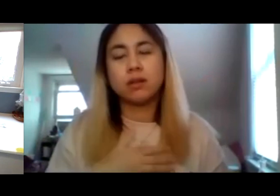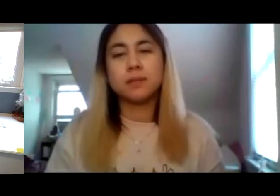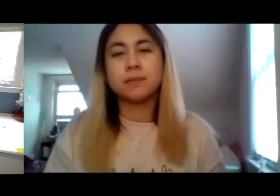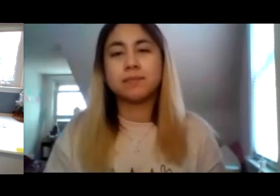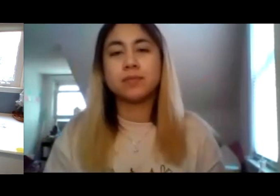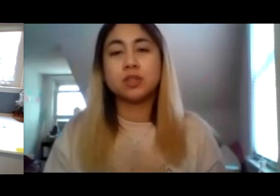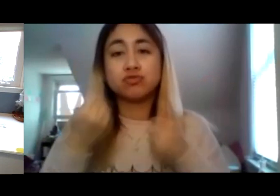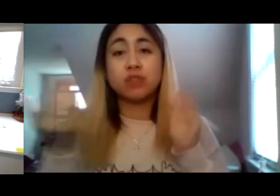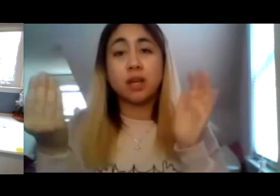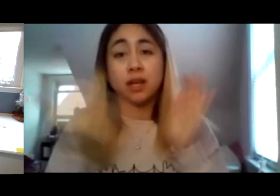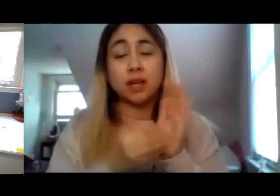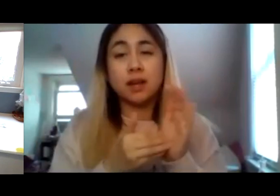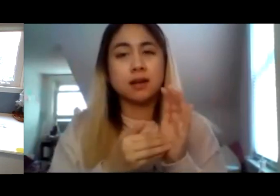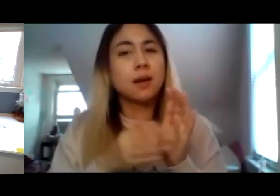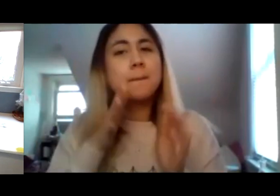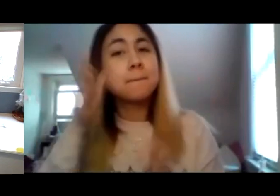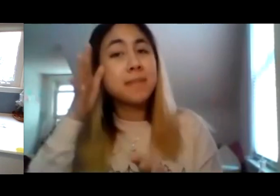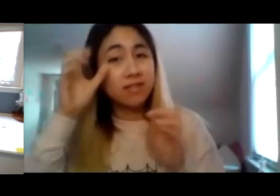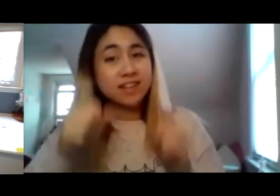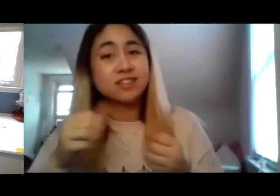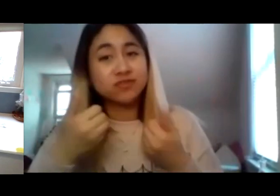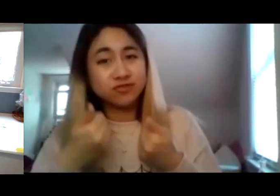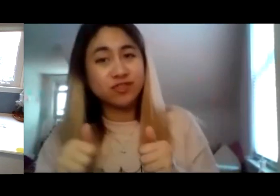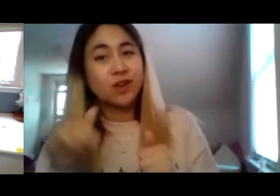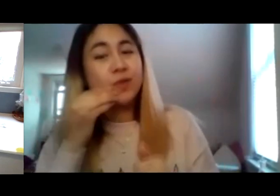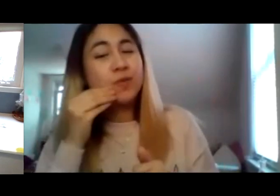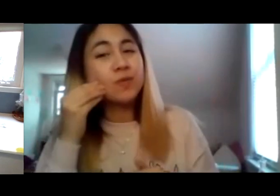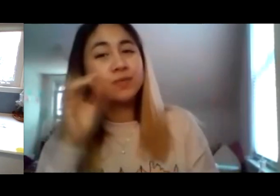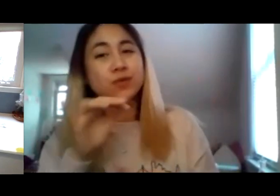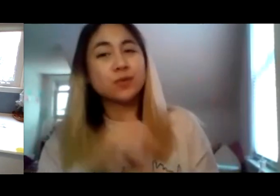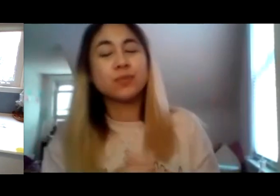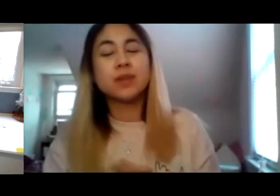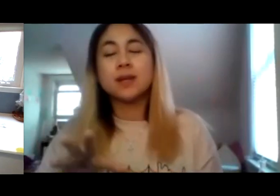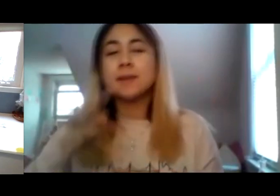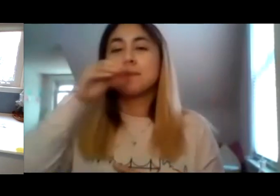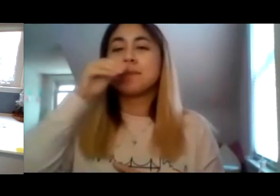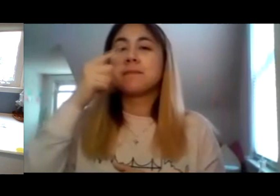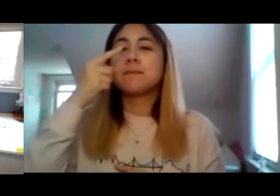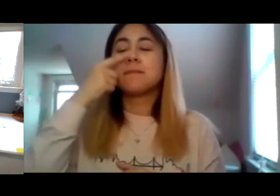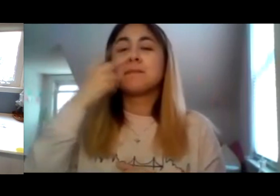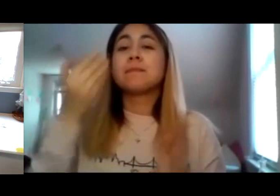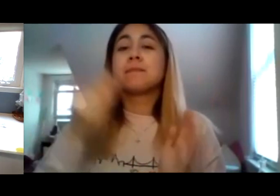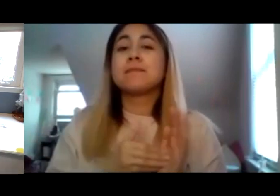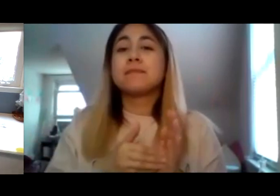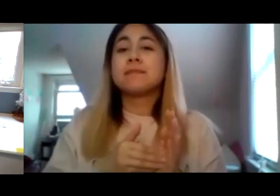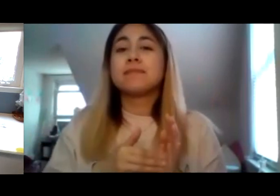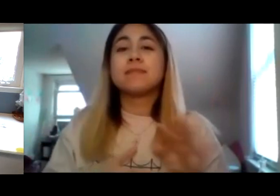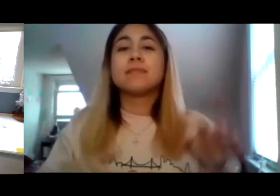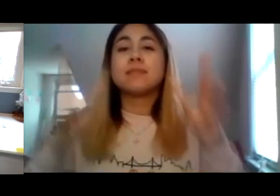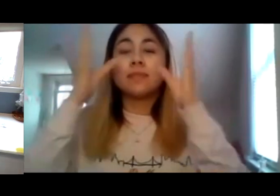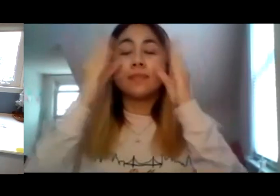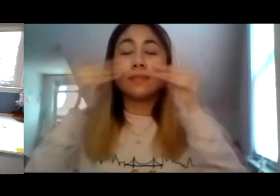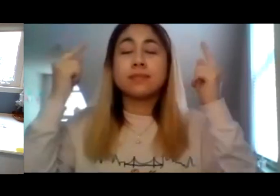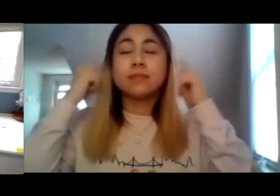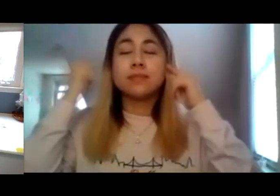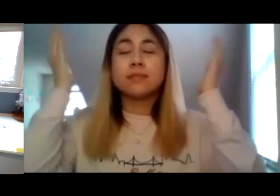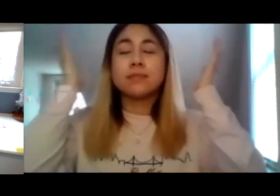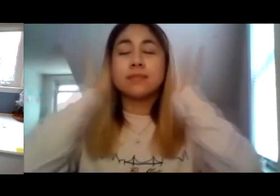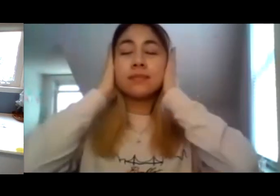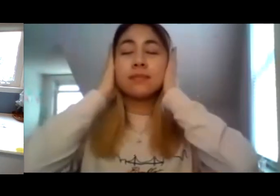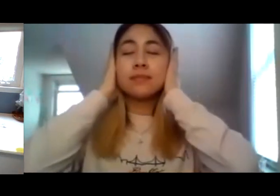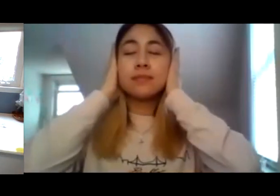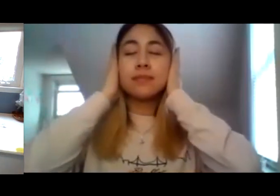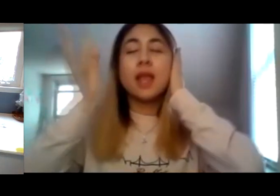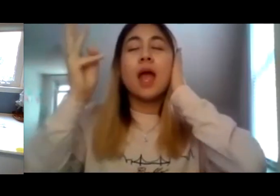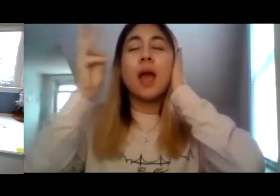breathe in, and parents, you can try this at home too. So we breathe in, And close our eyes, close our ears,